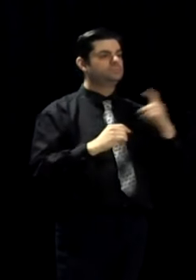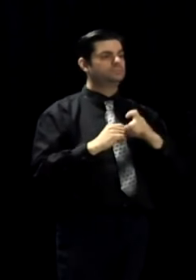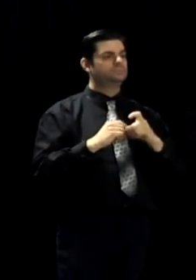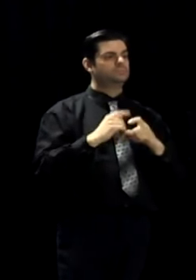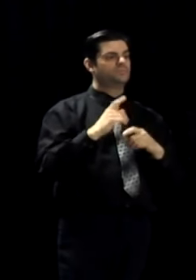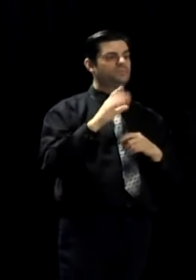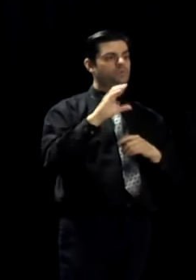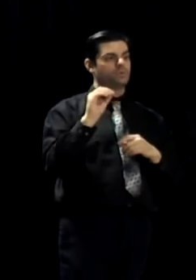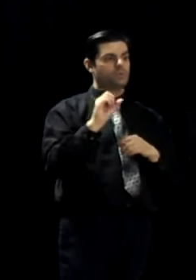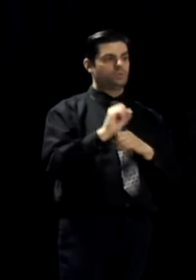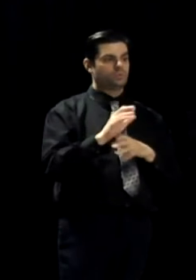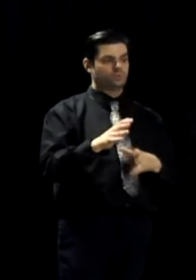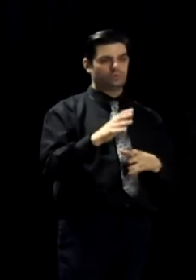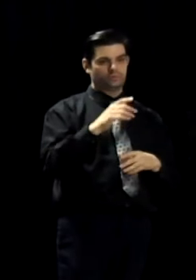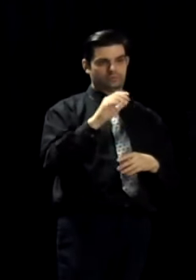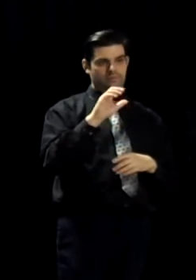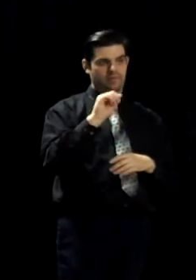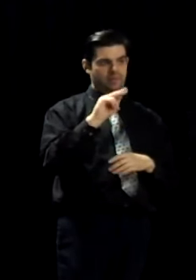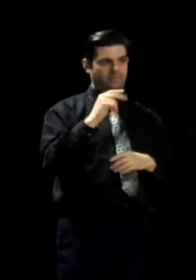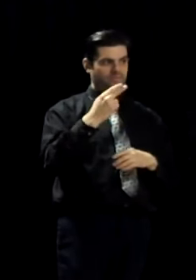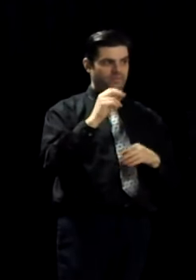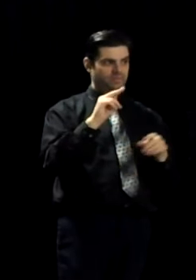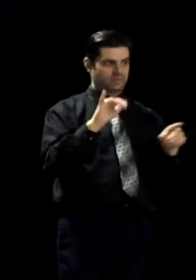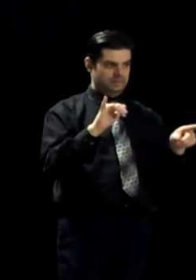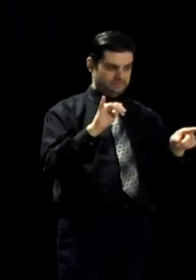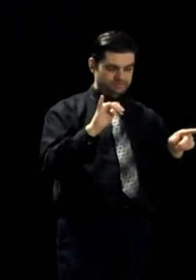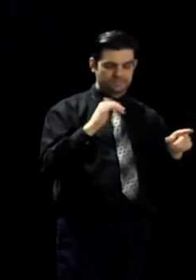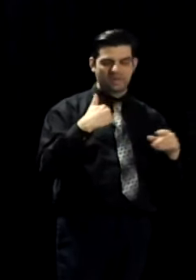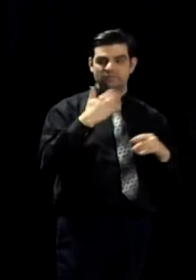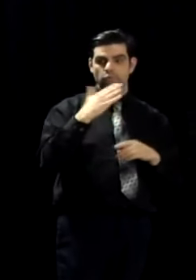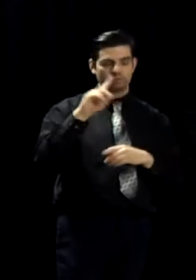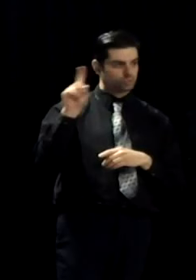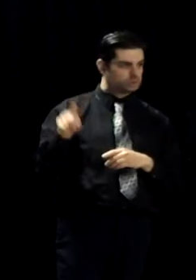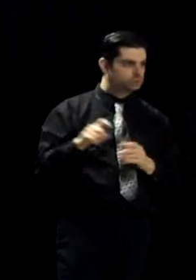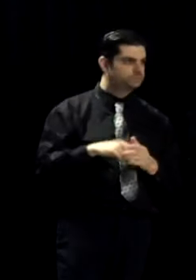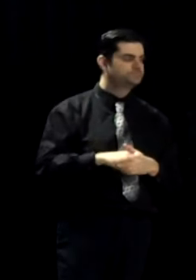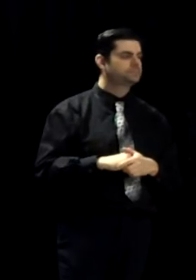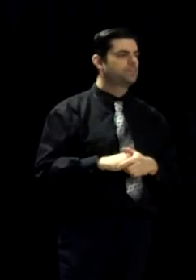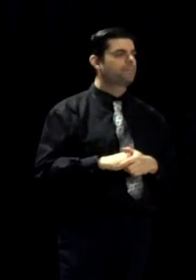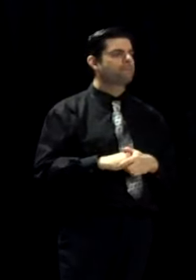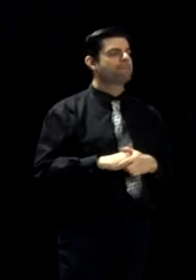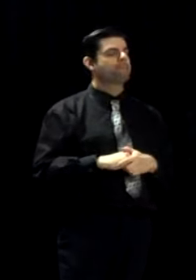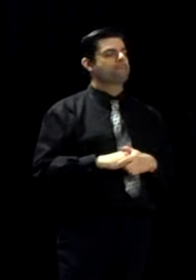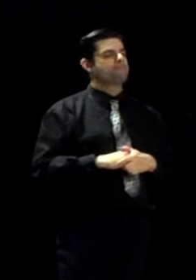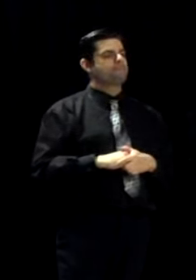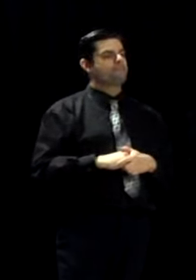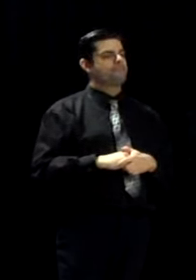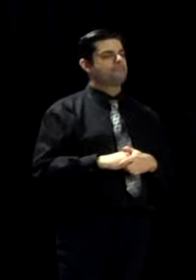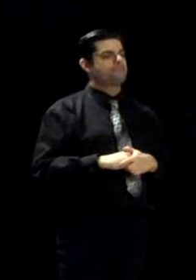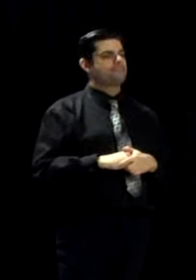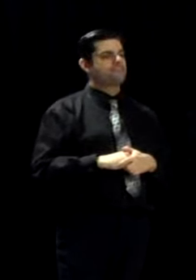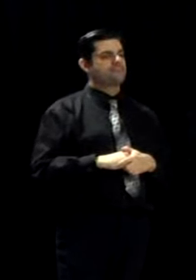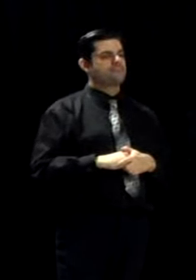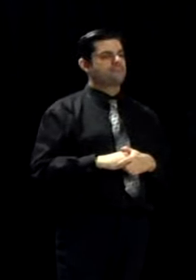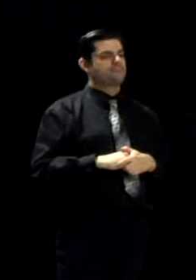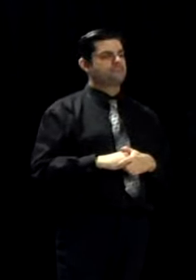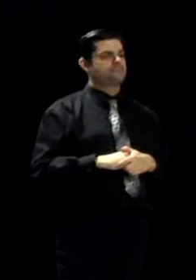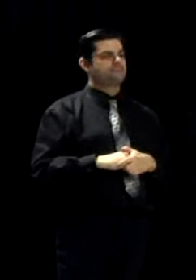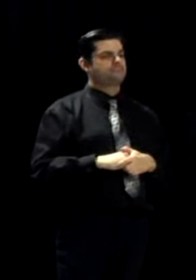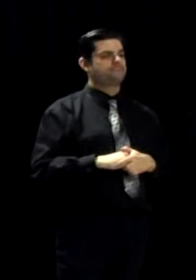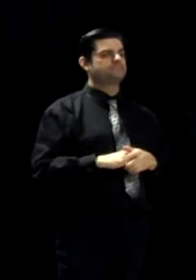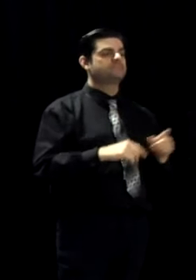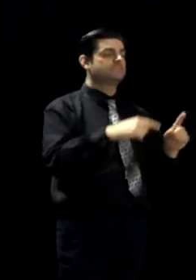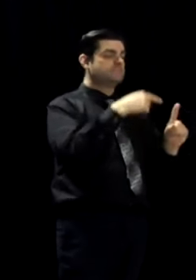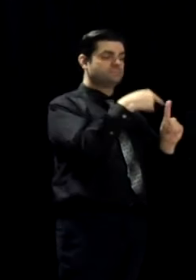want to obviously give credit where credit's due. But he and all of us are curious. So with the